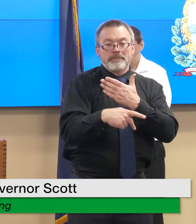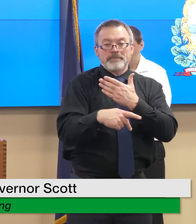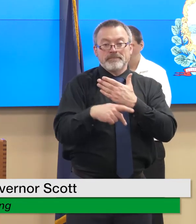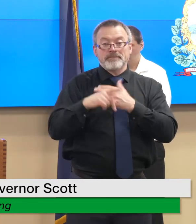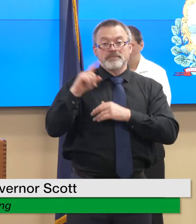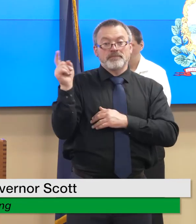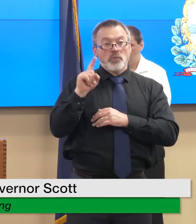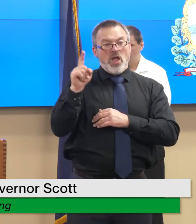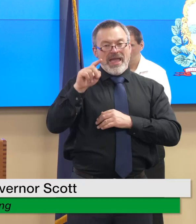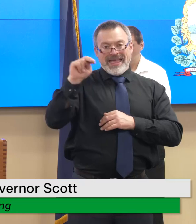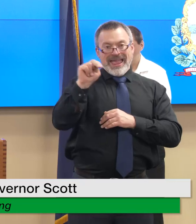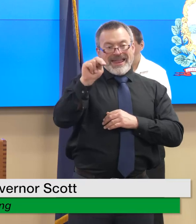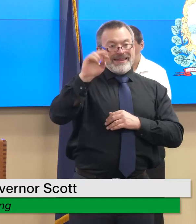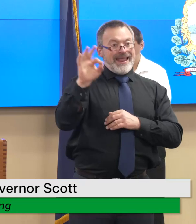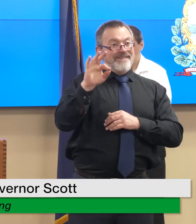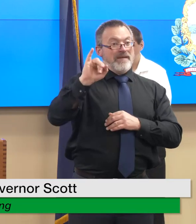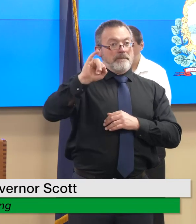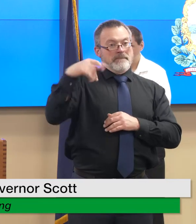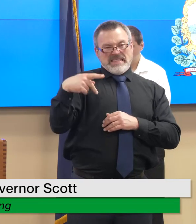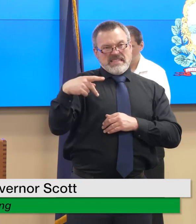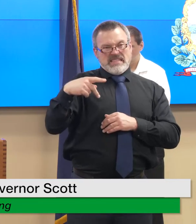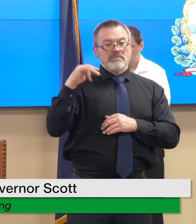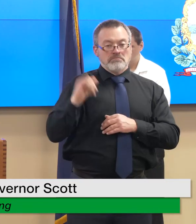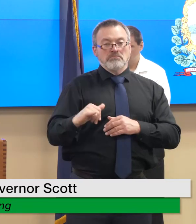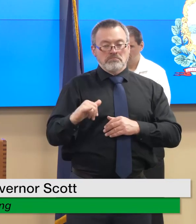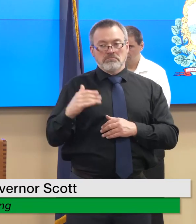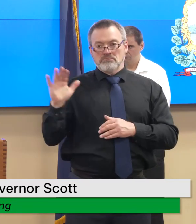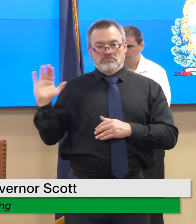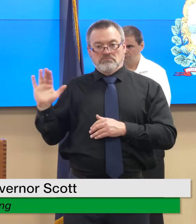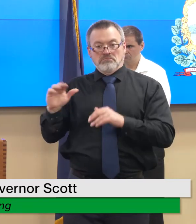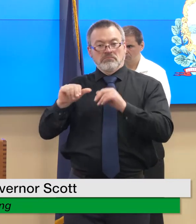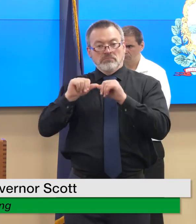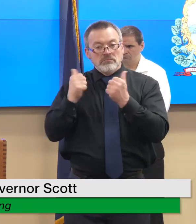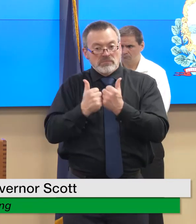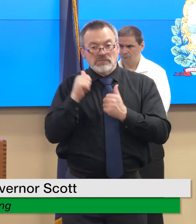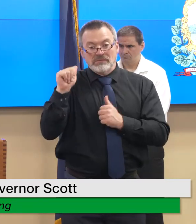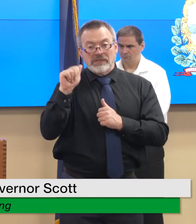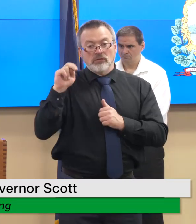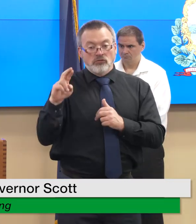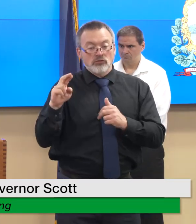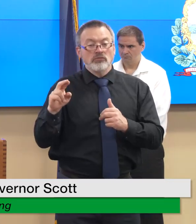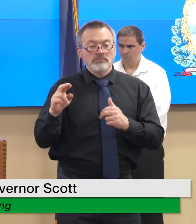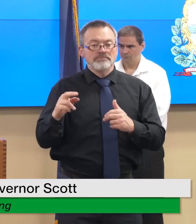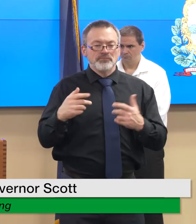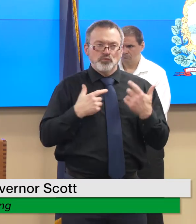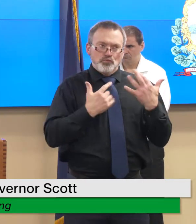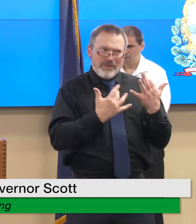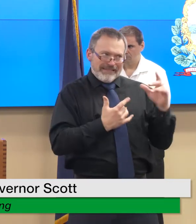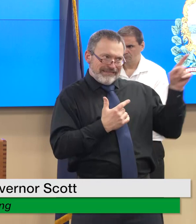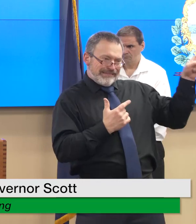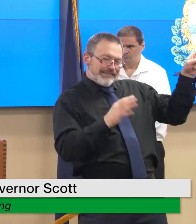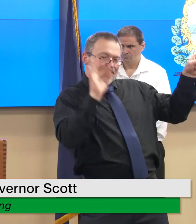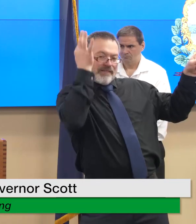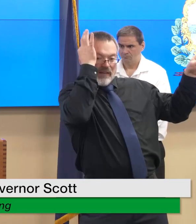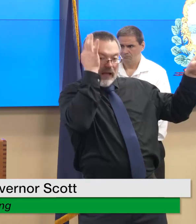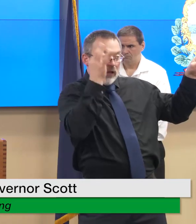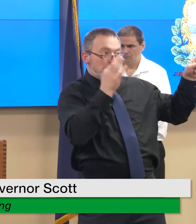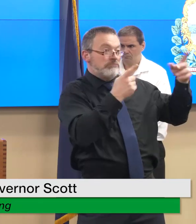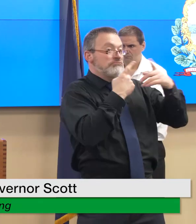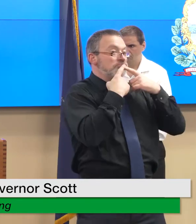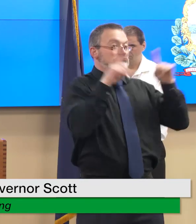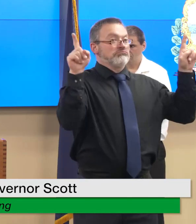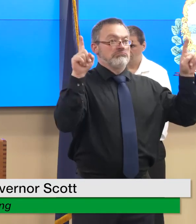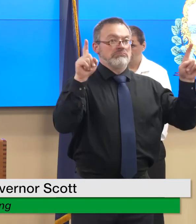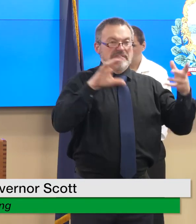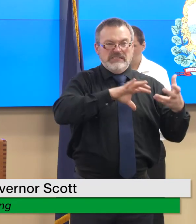NFIP. As we await final word on the final disaster or federal disaster declarations for our hardest hit